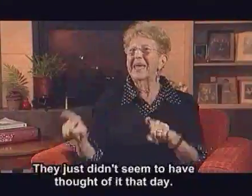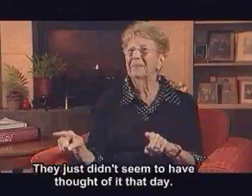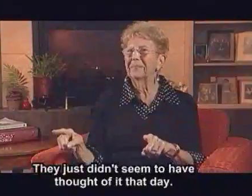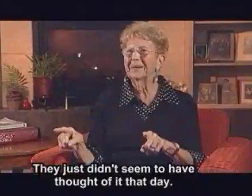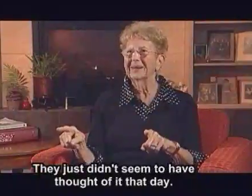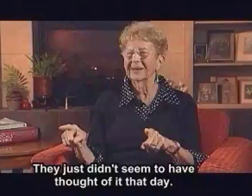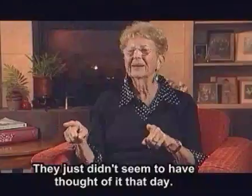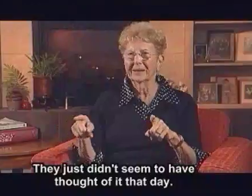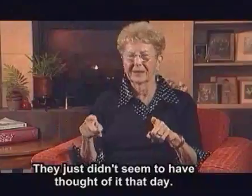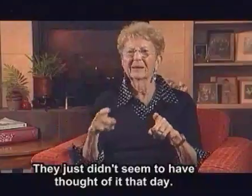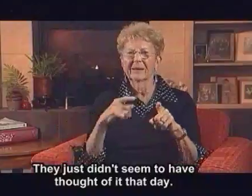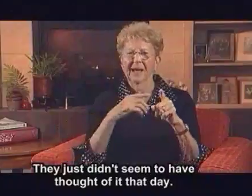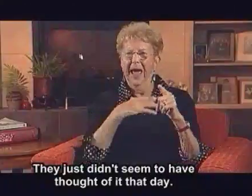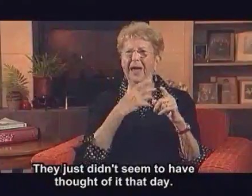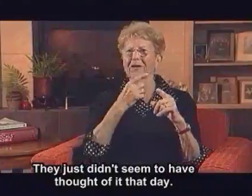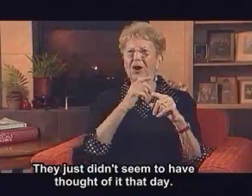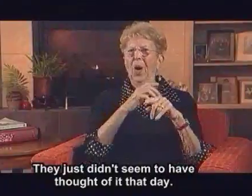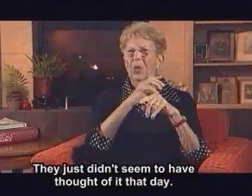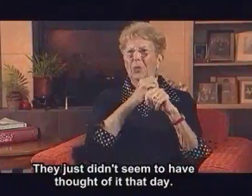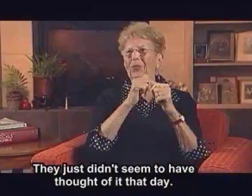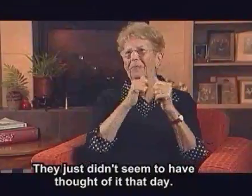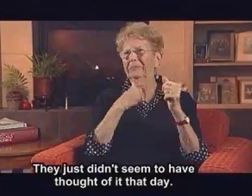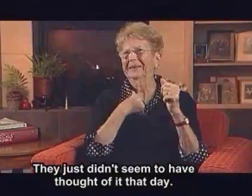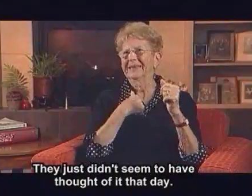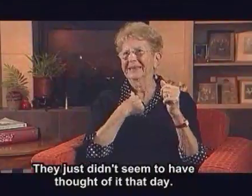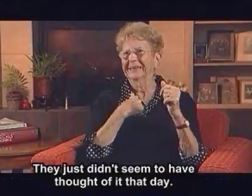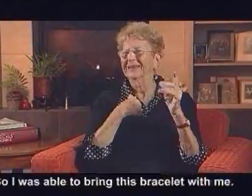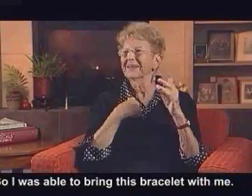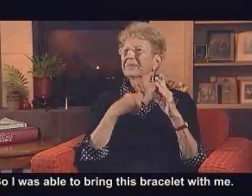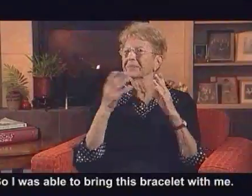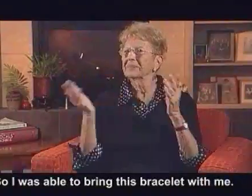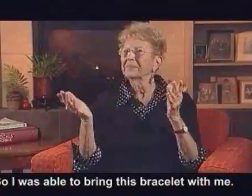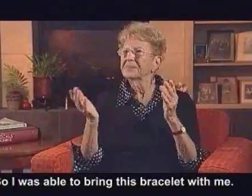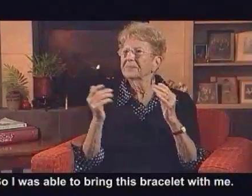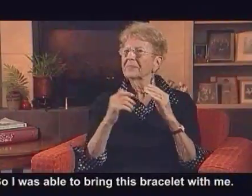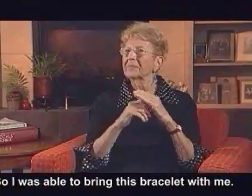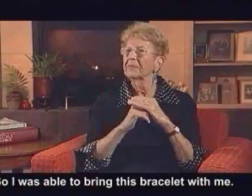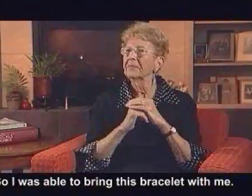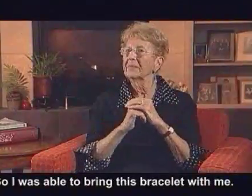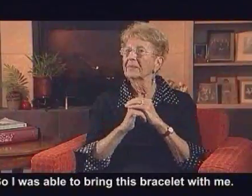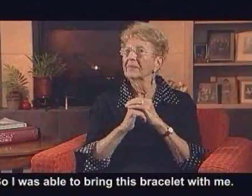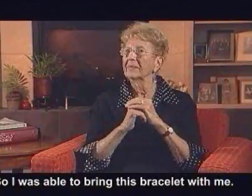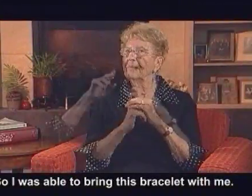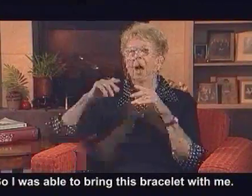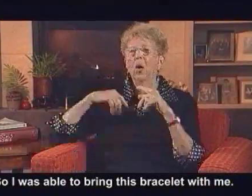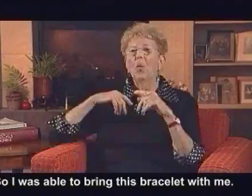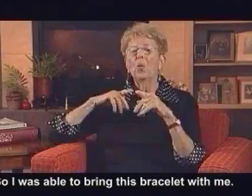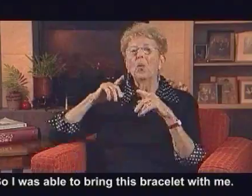They just didn't seem to have thought of it that day. So I was able to bring this bracelet with me.